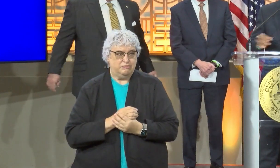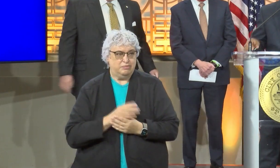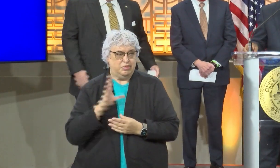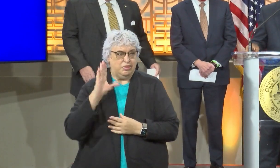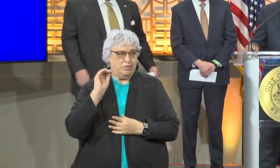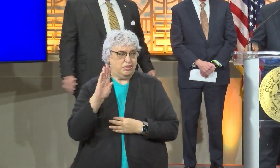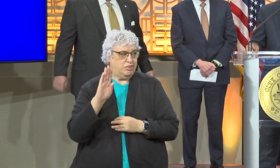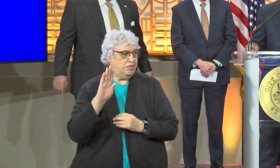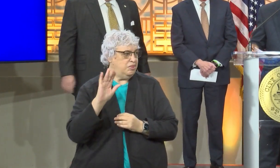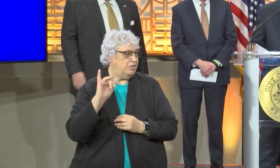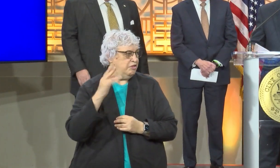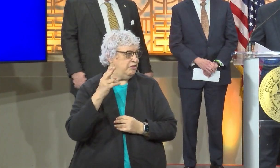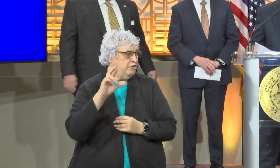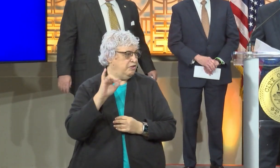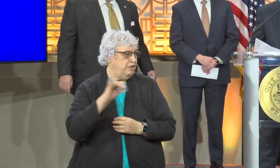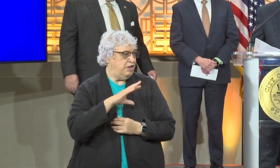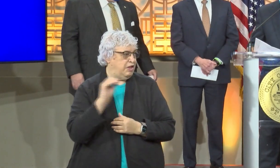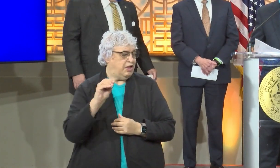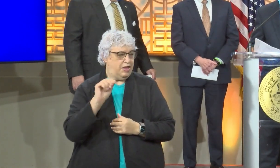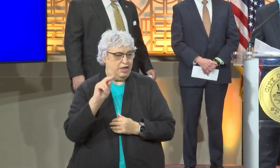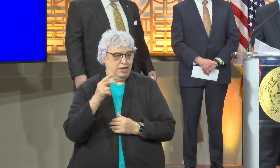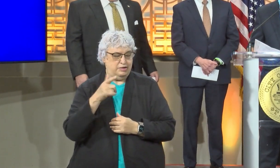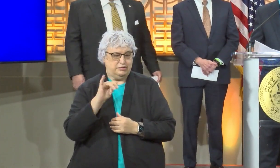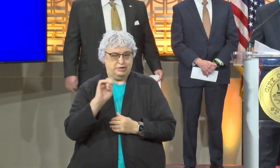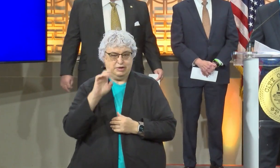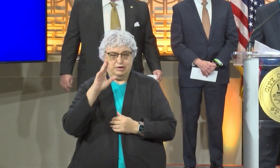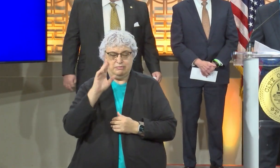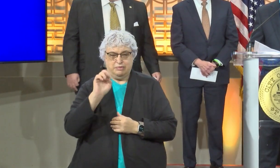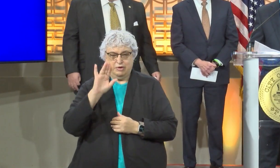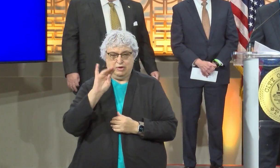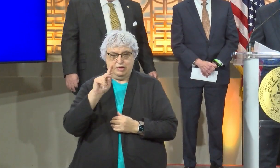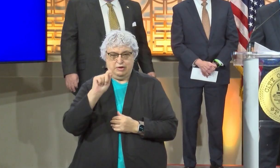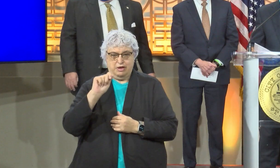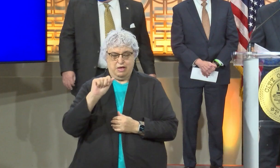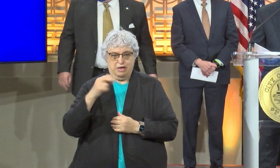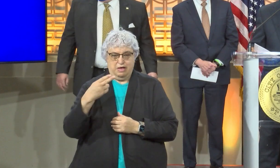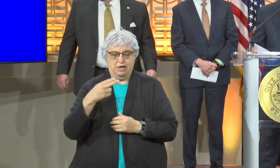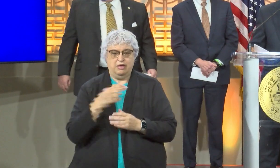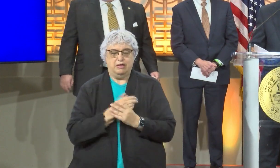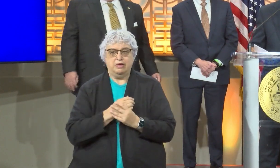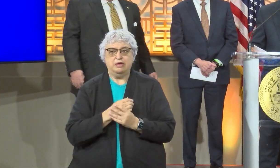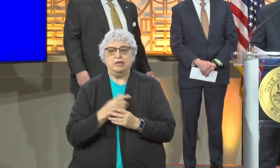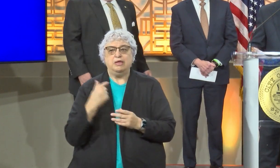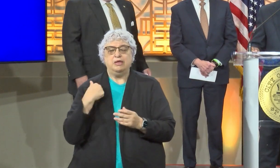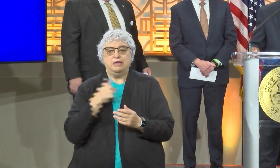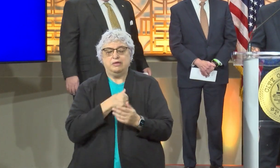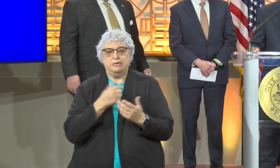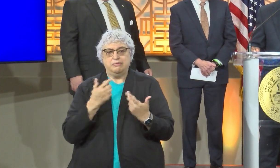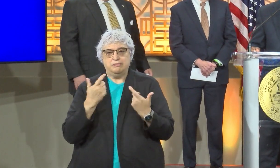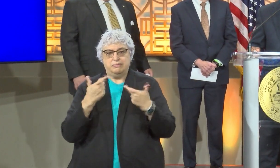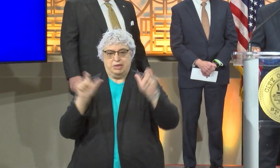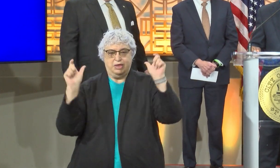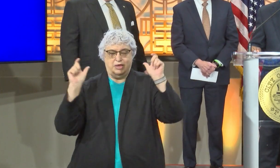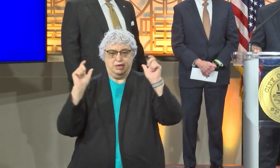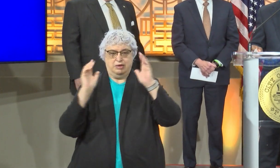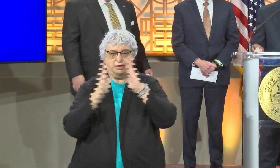Bob Eury and Angie Bertonot. You've put a lot of work into making downtown